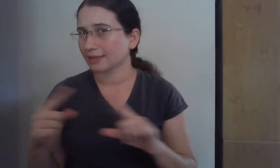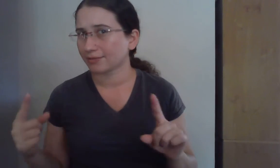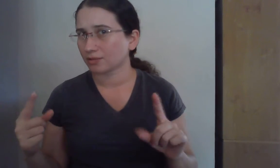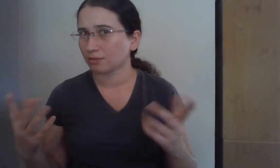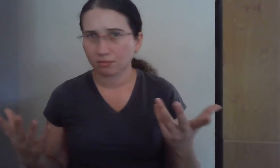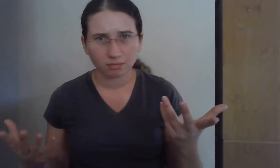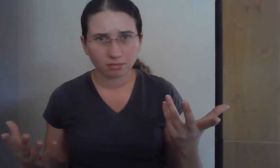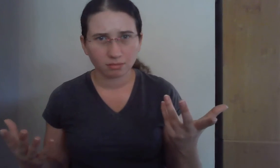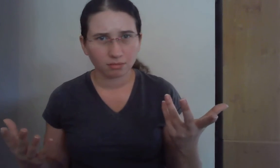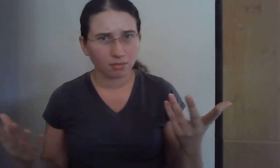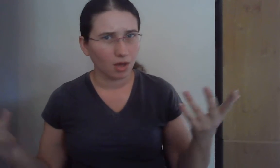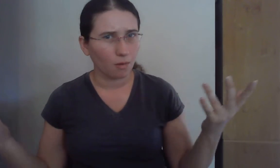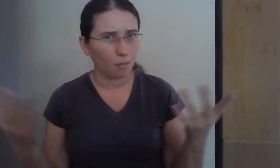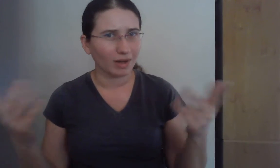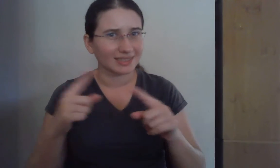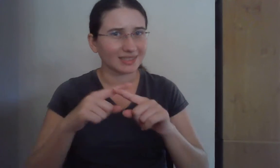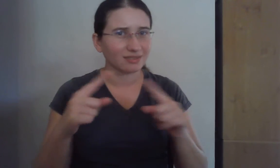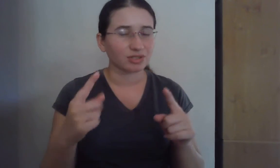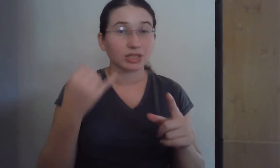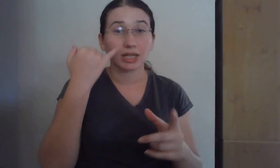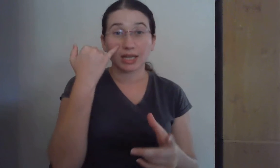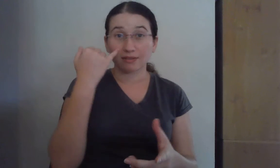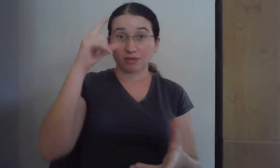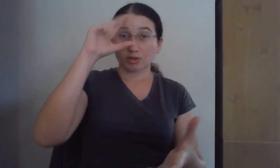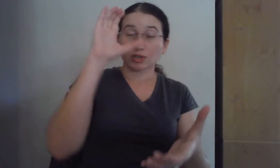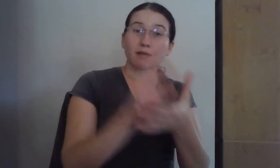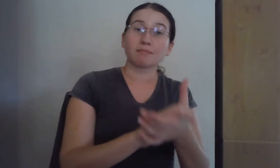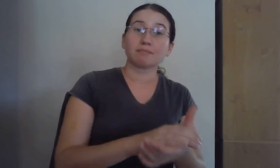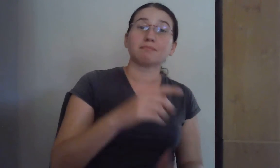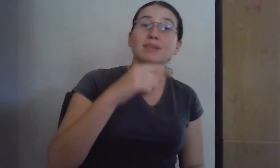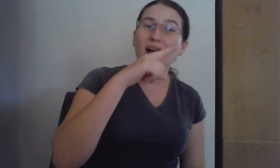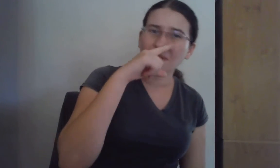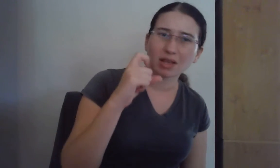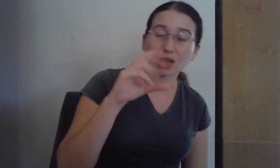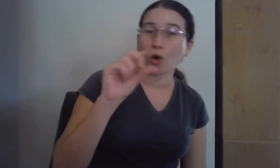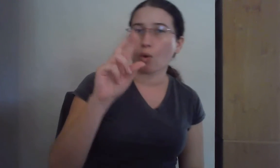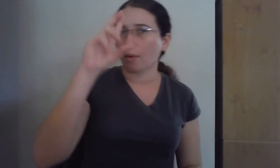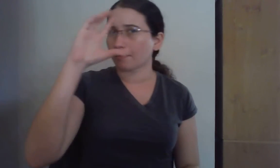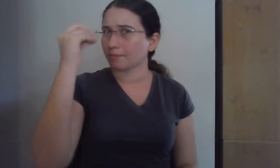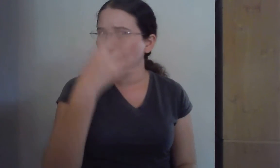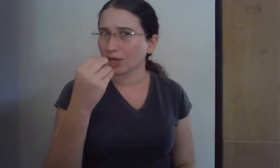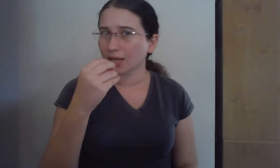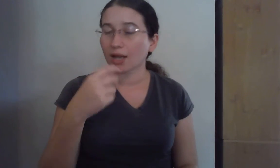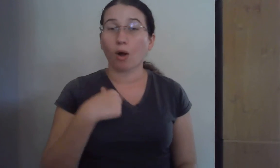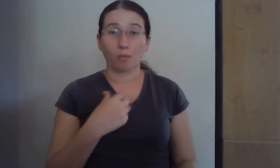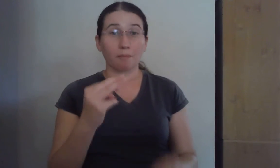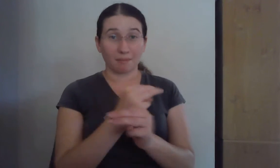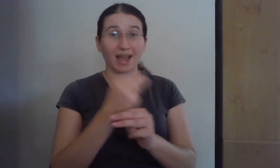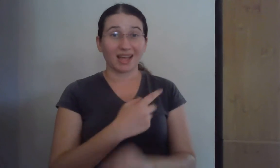What difference does it make if you believe you're ugly or gorgeous, good at math or terrible at